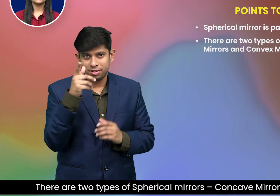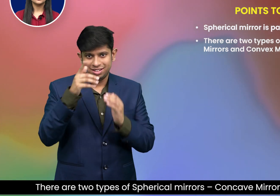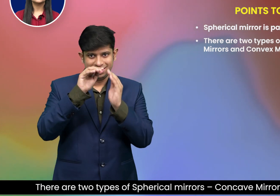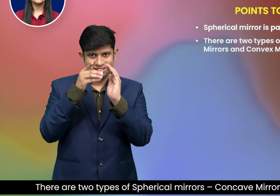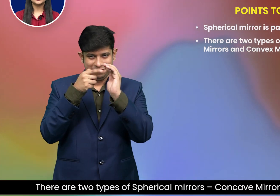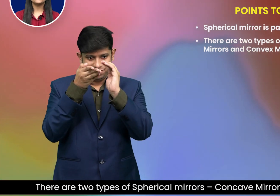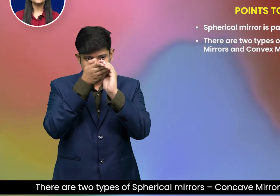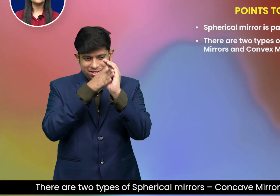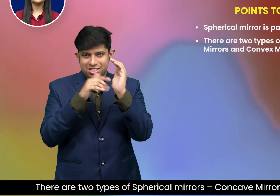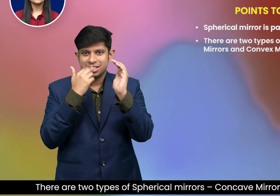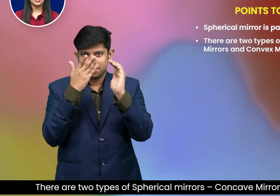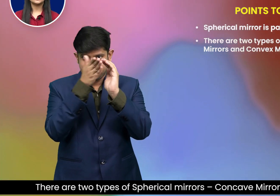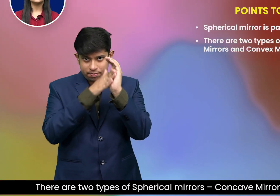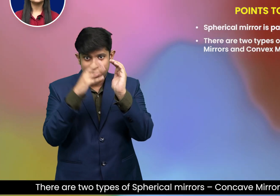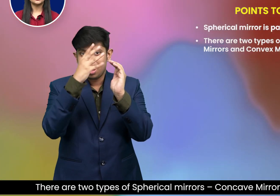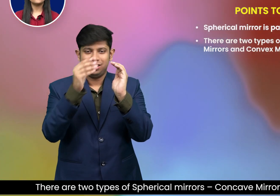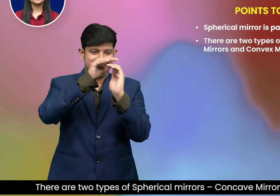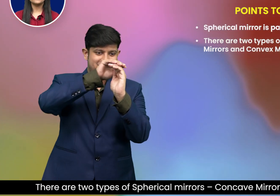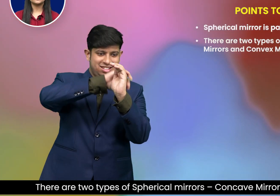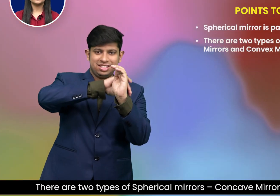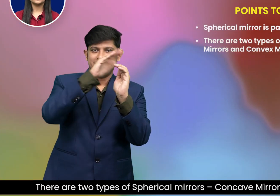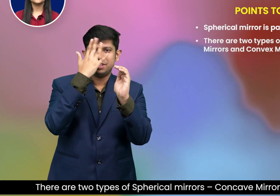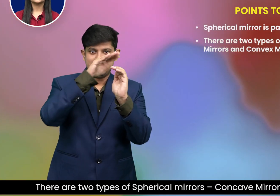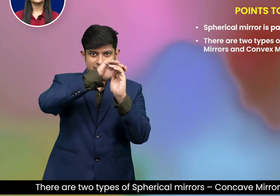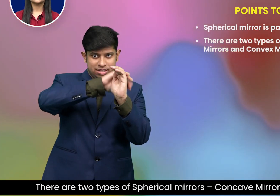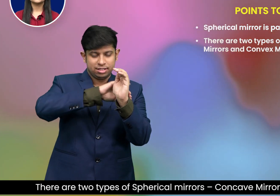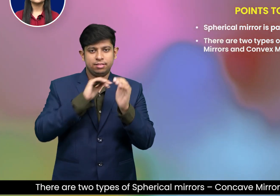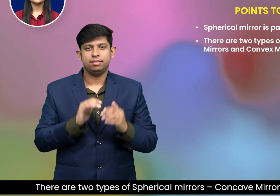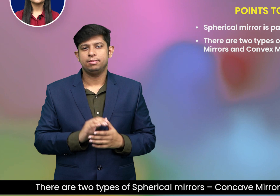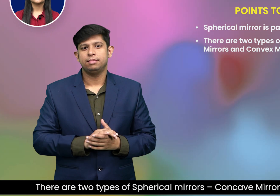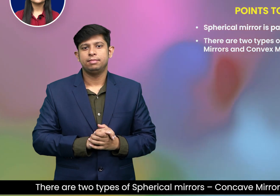mirrors: concave mirrors and convex mirrors.